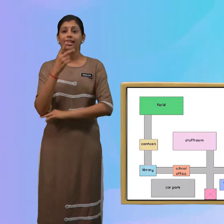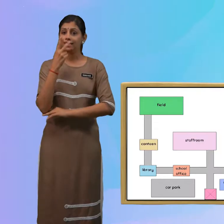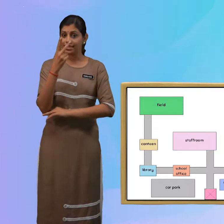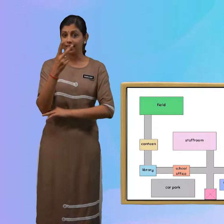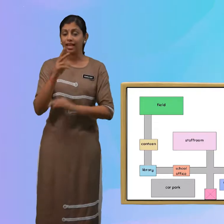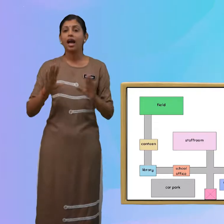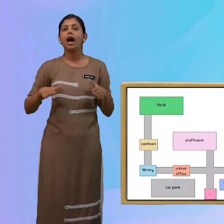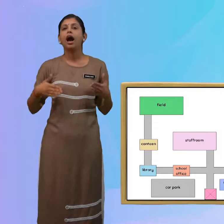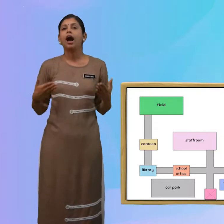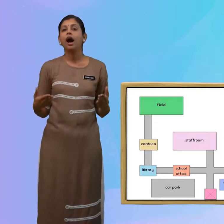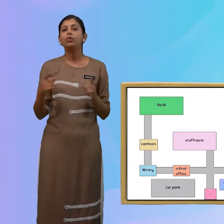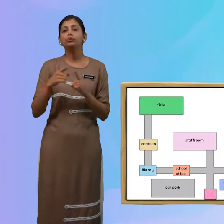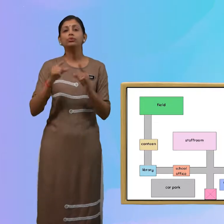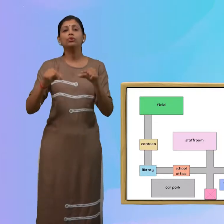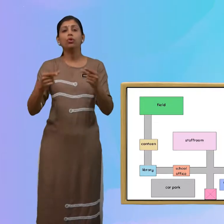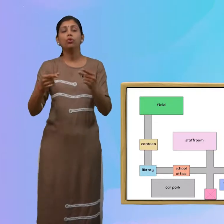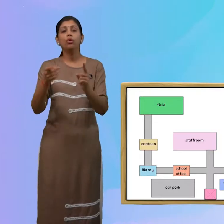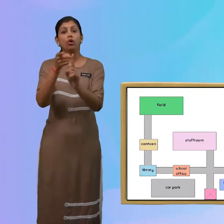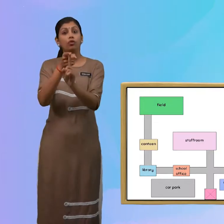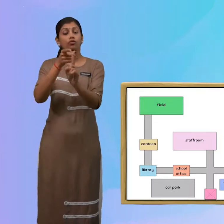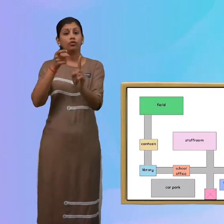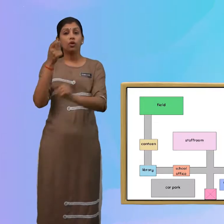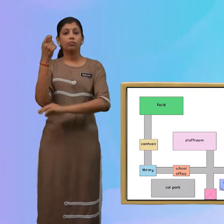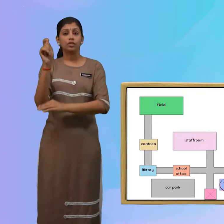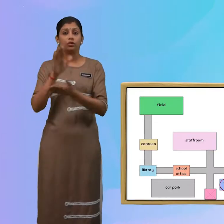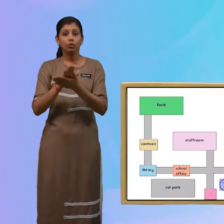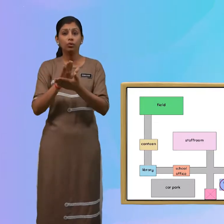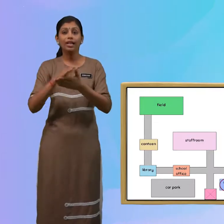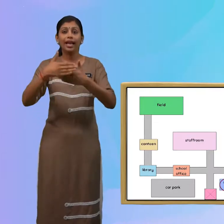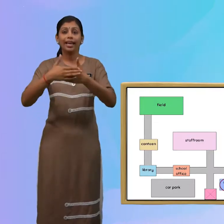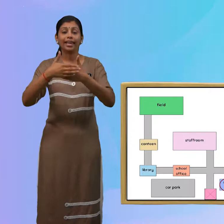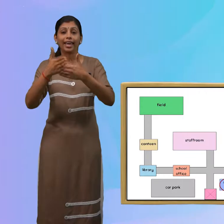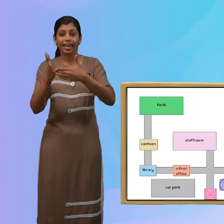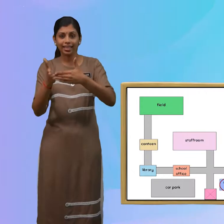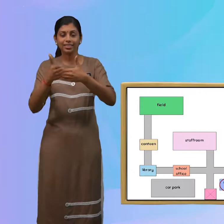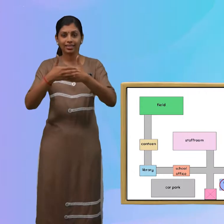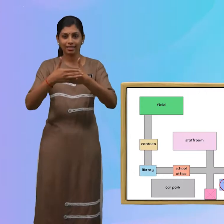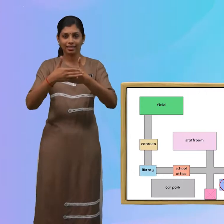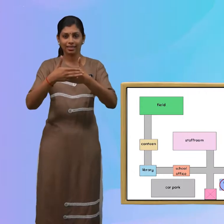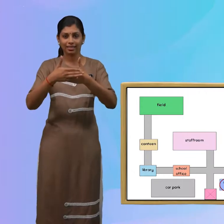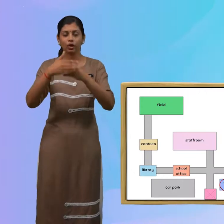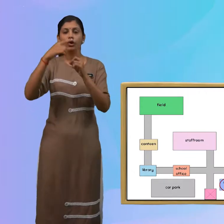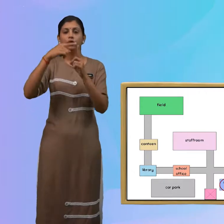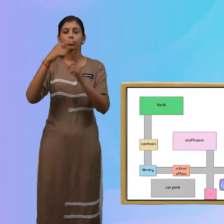Let's see how to go from the school gate to